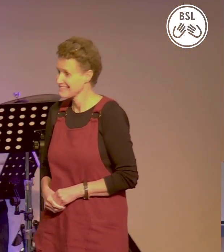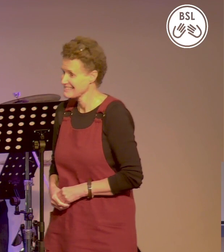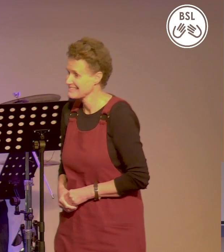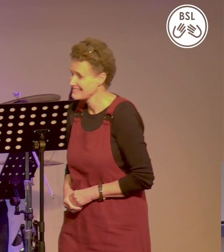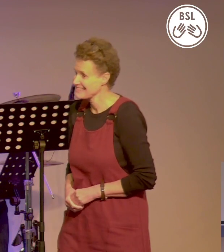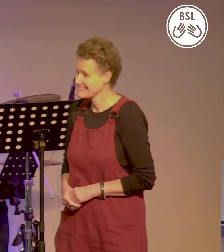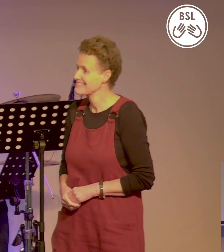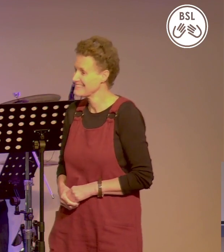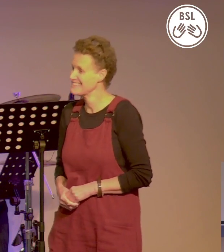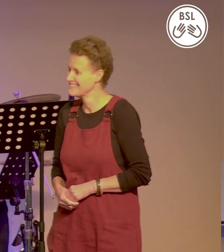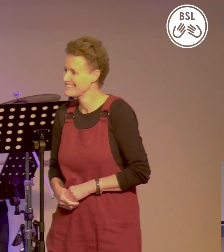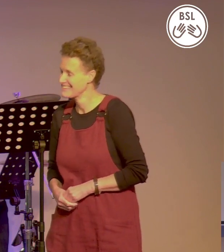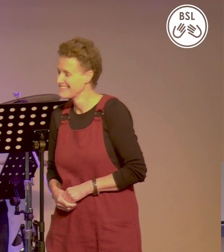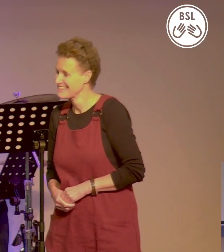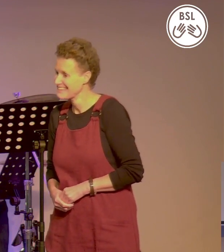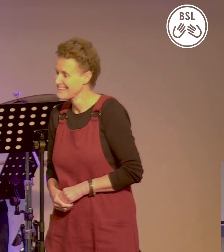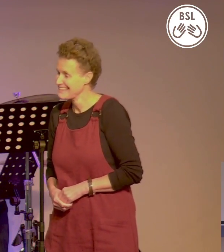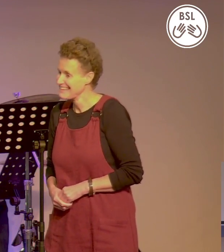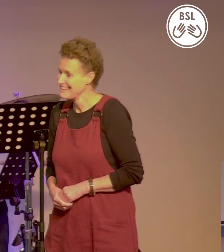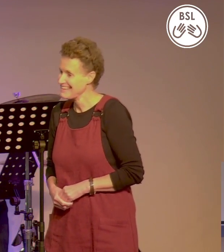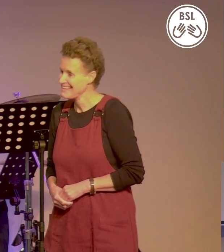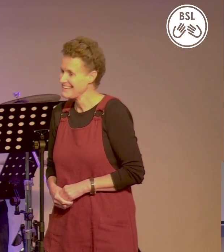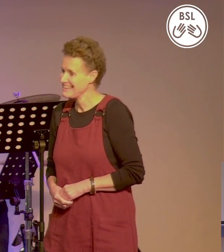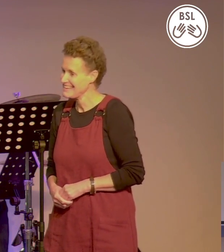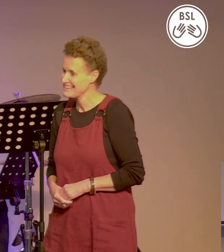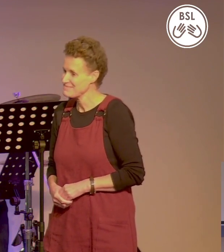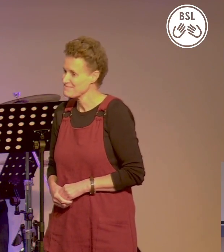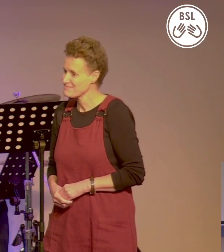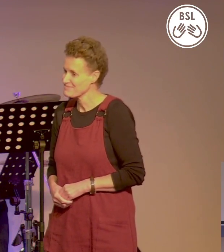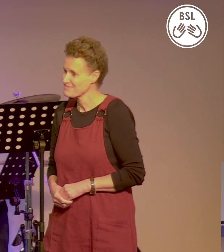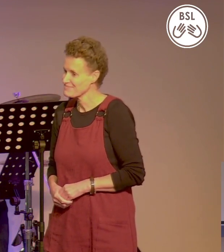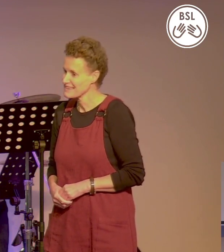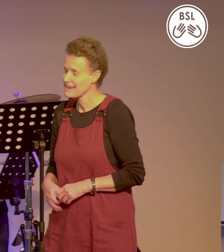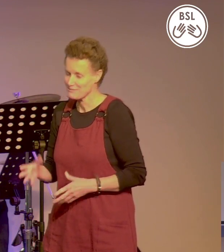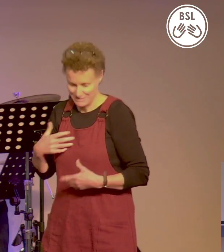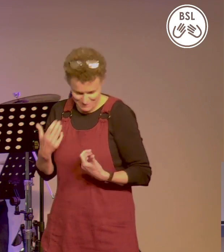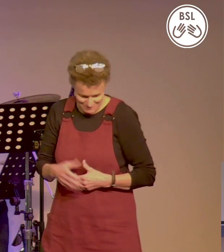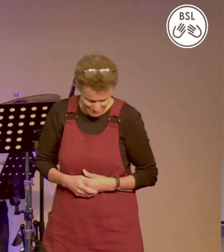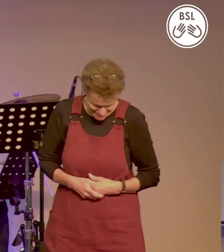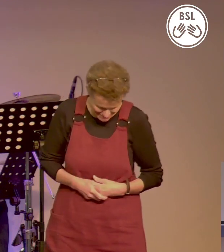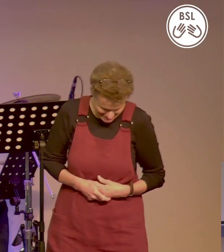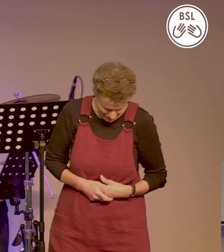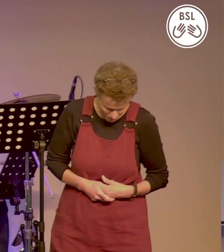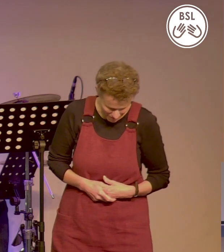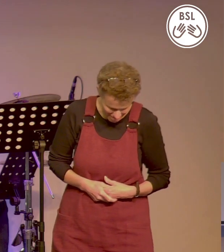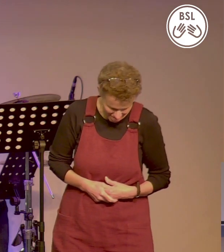How did you come to be a Baptist minister?